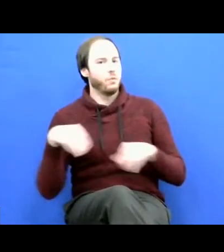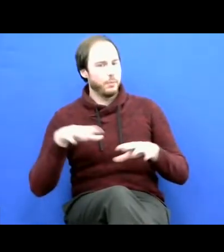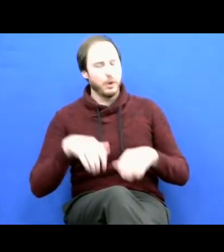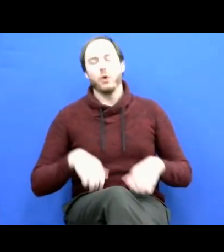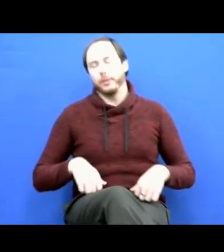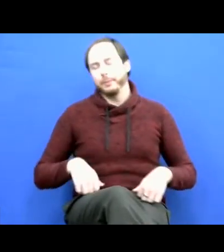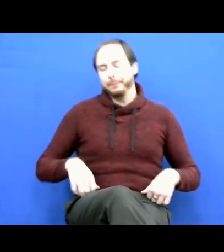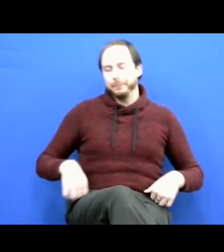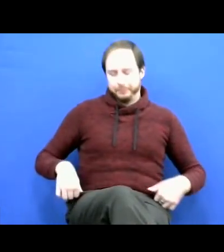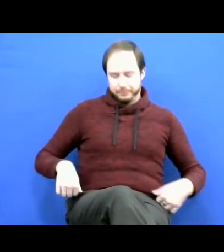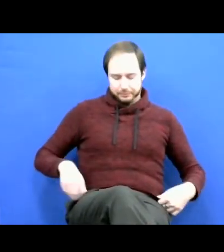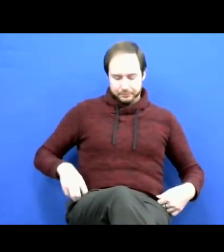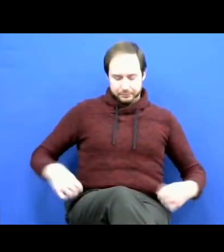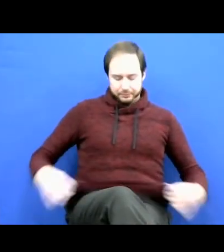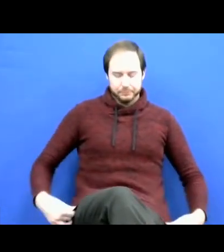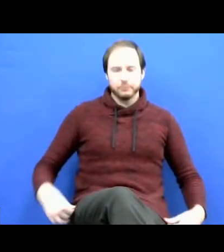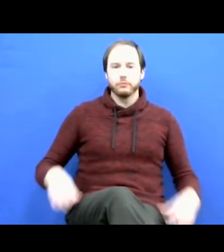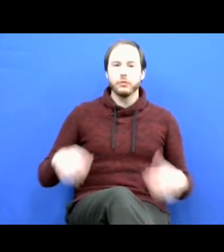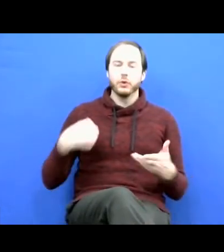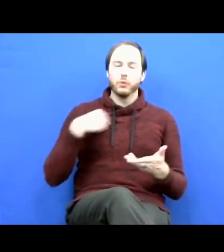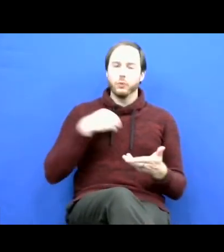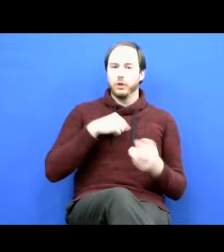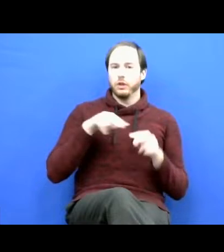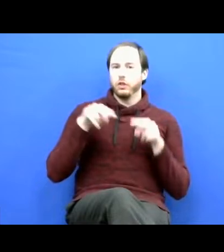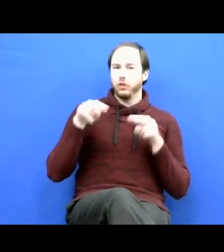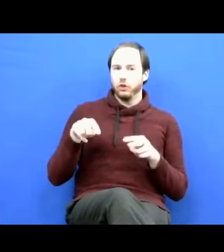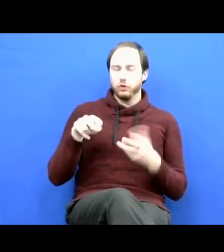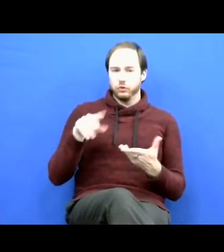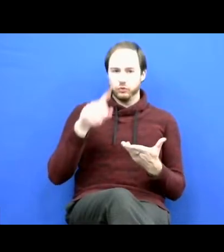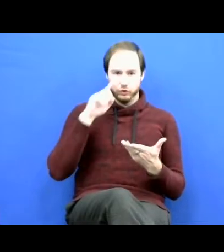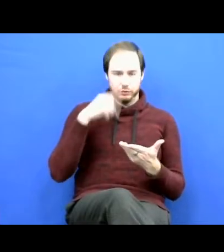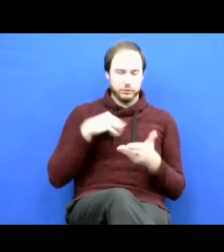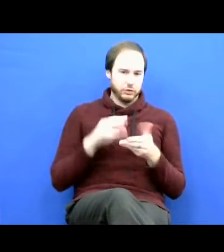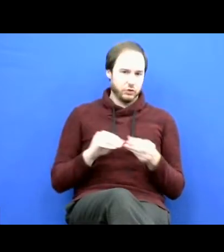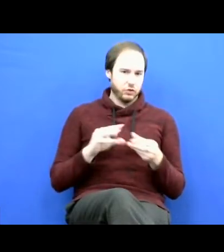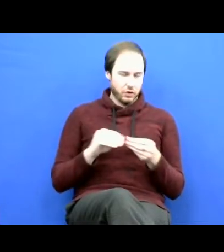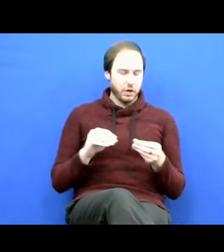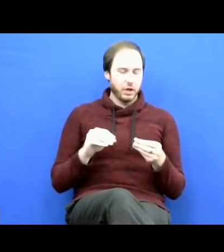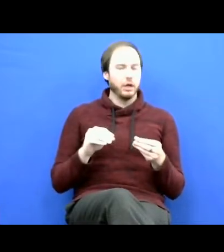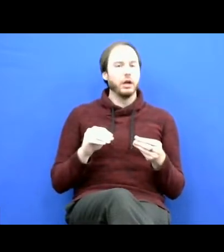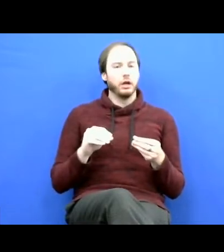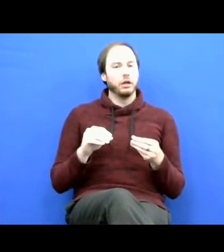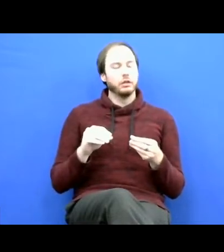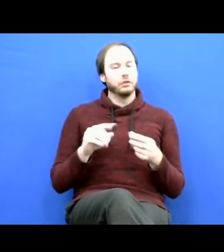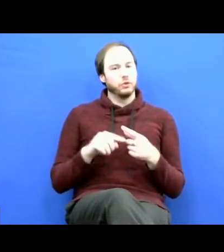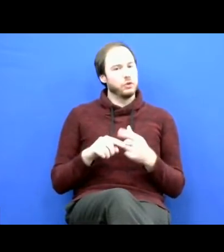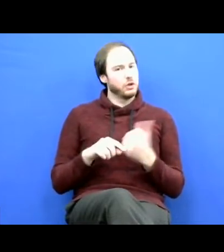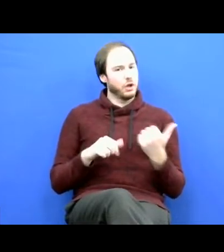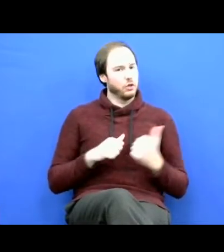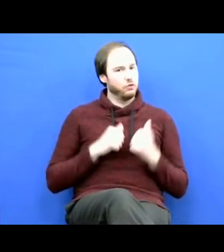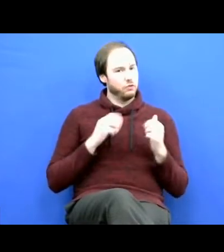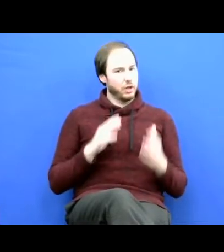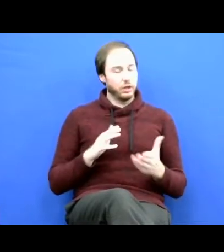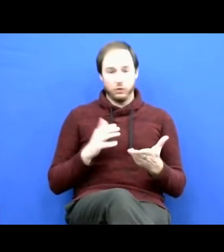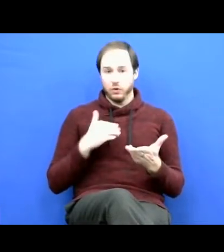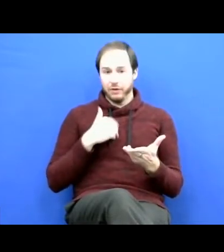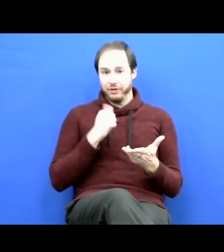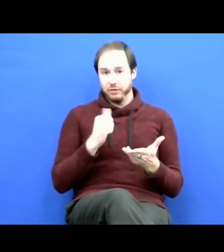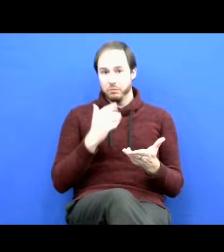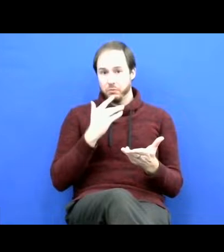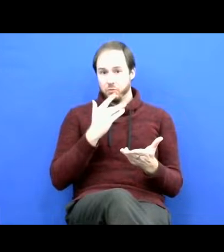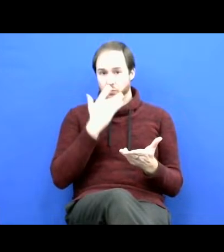again, as we look at this in terms of, as you heard me talk to the other residents, if you have a